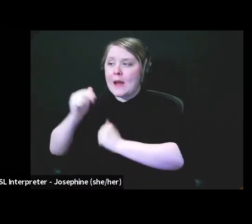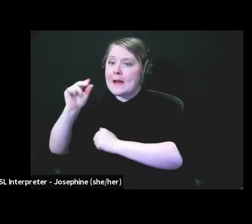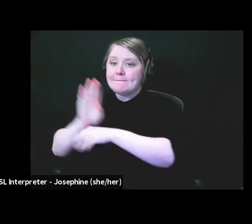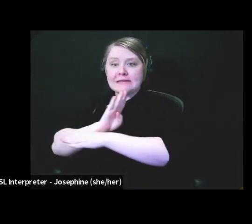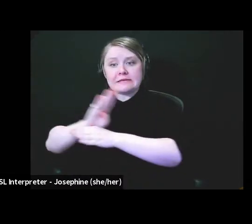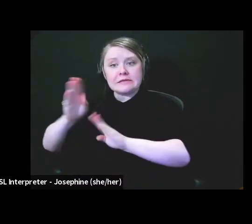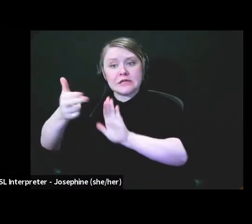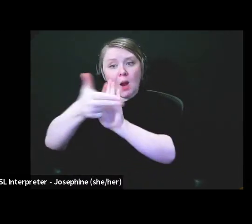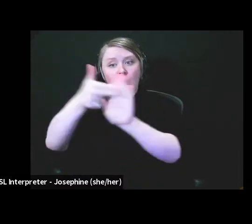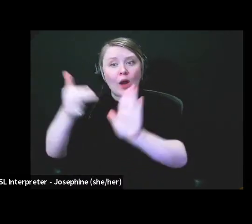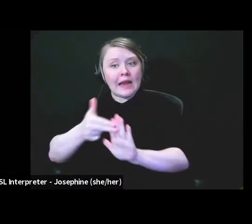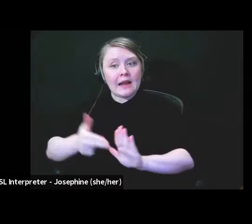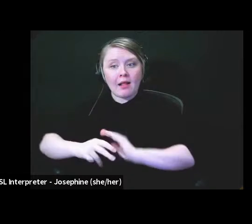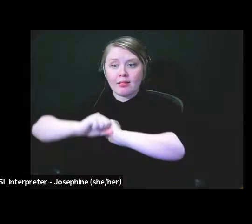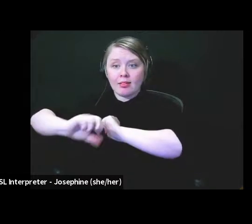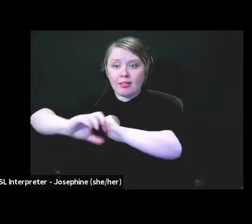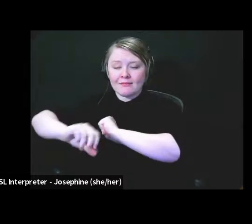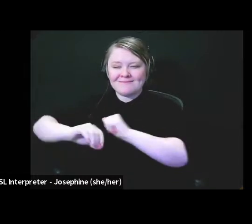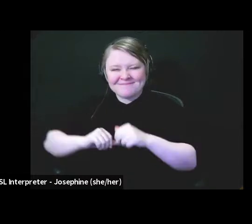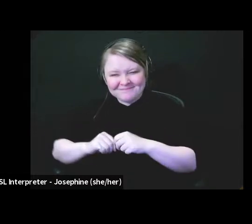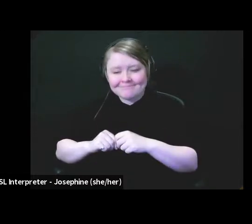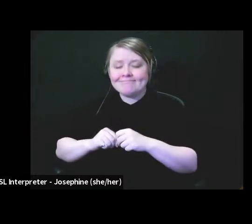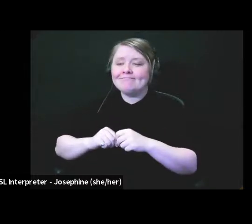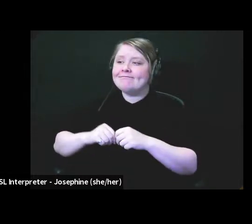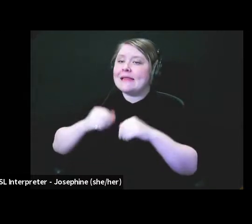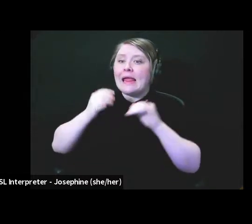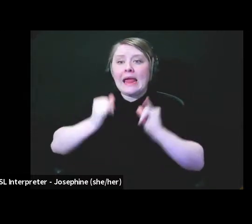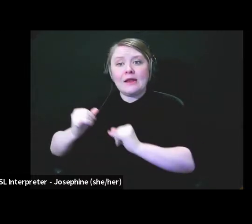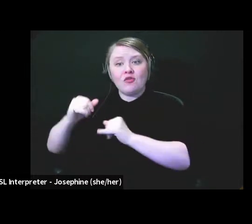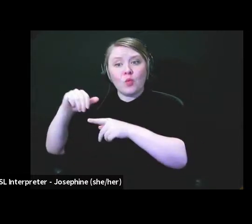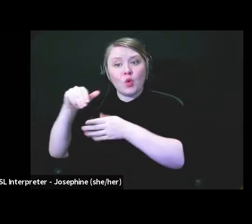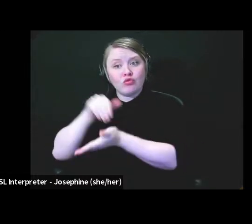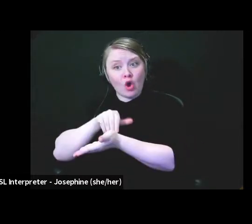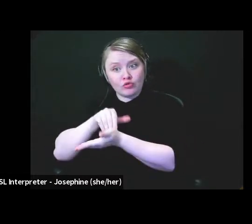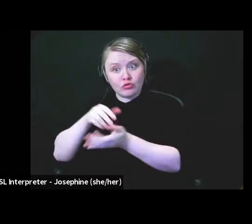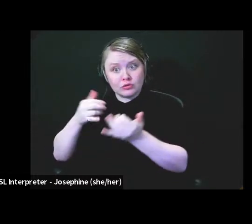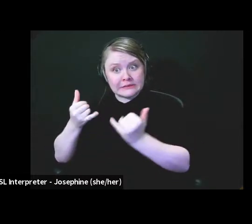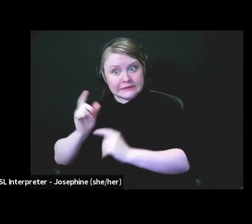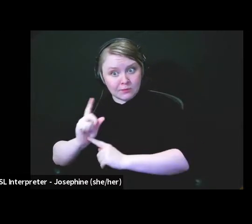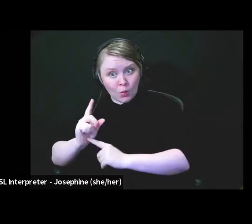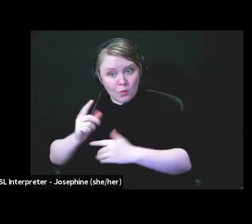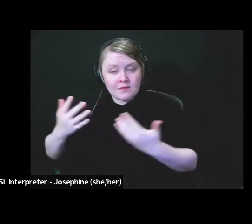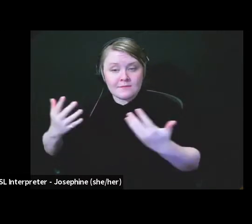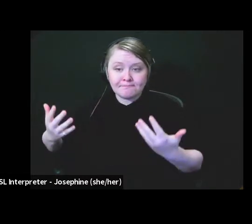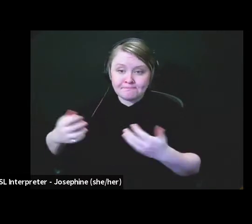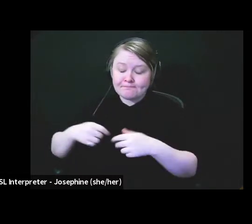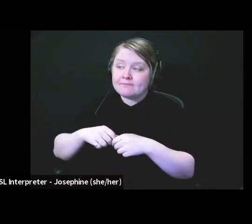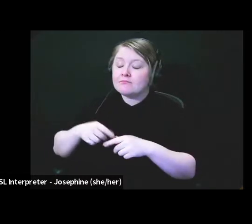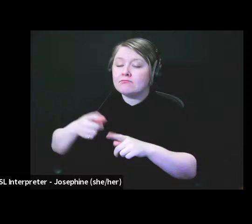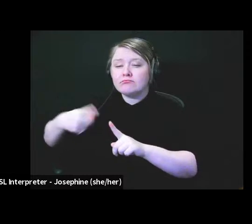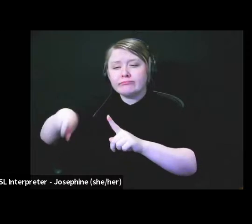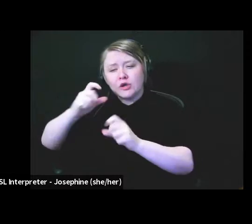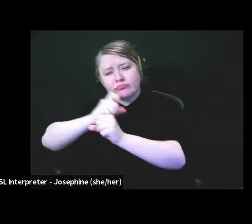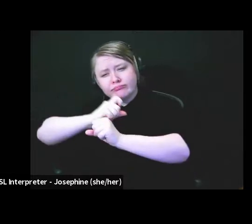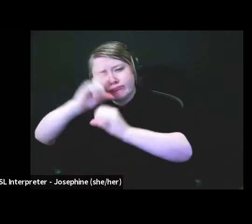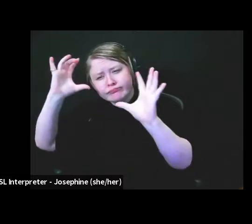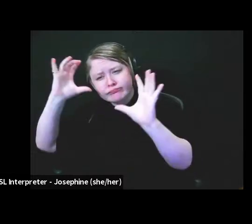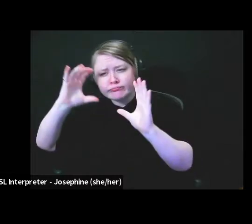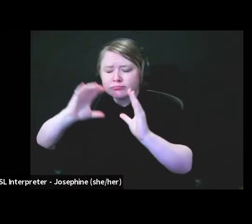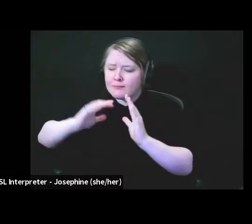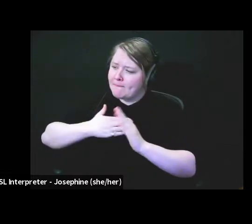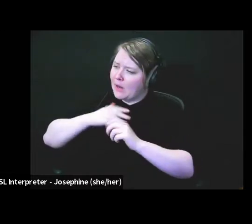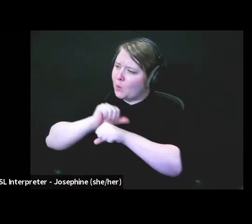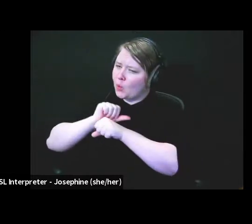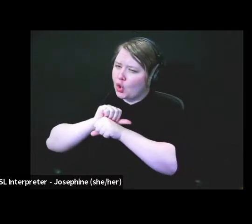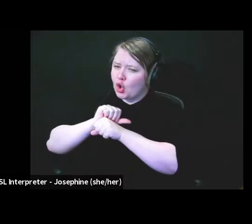And again, individual practitioners in this moment who are thinking about how to do their work in a